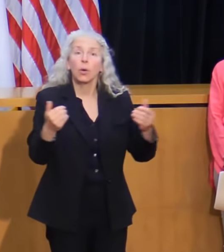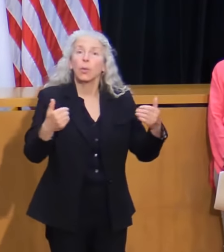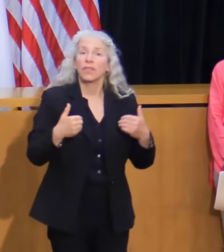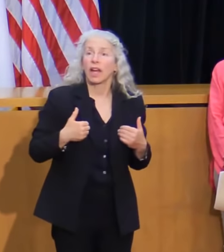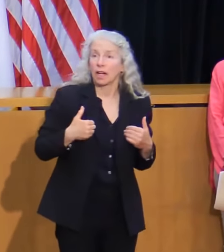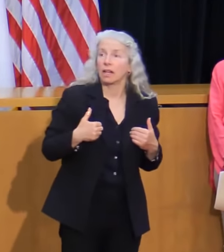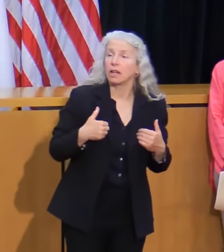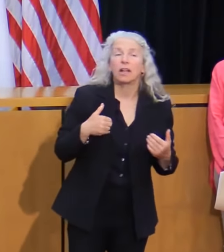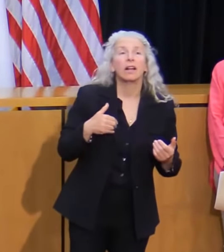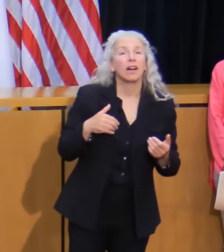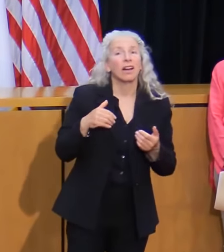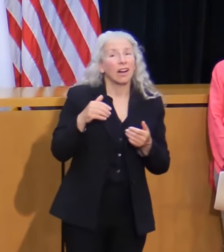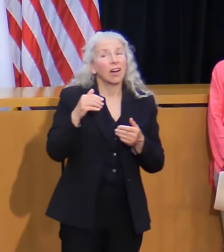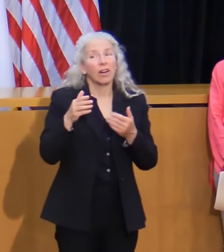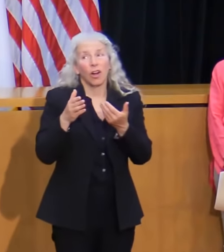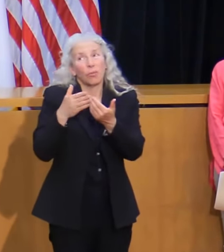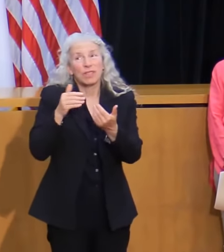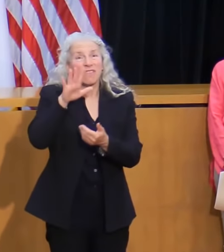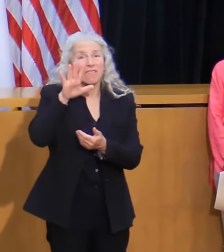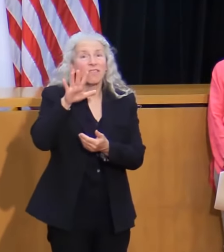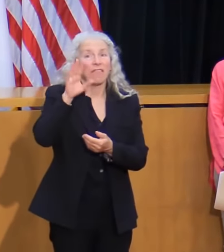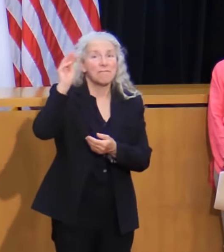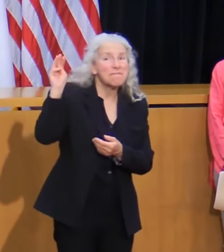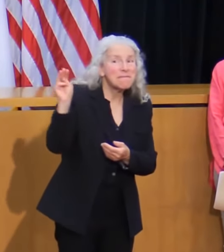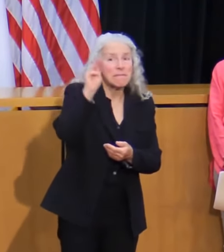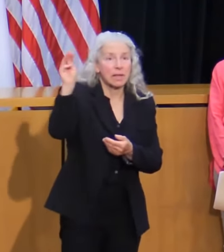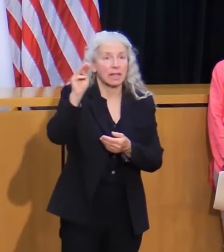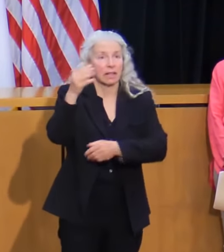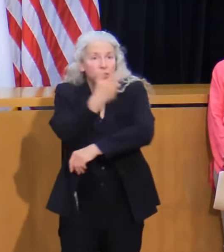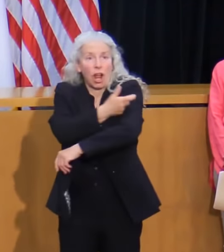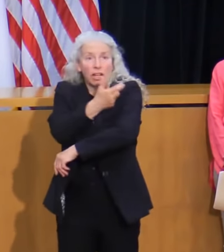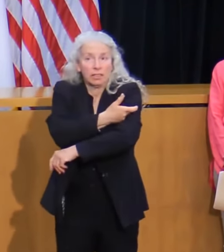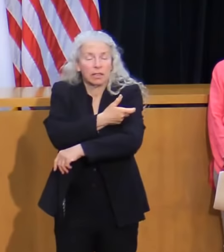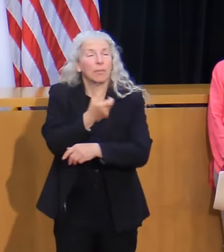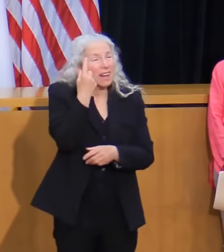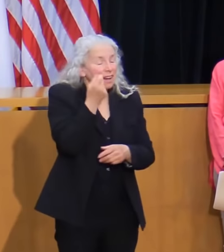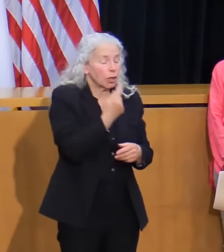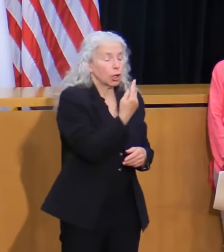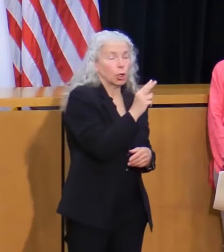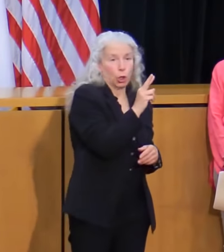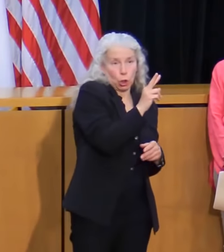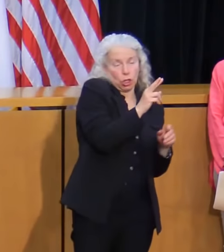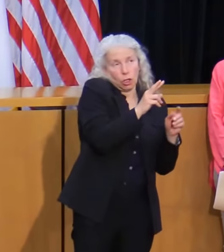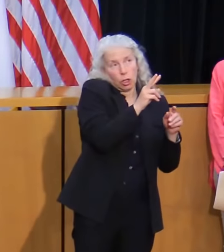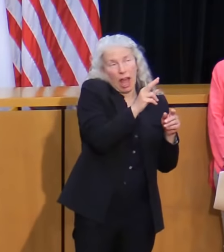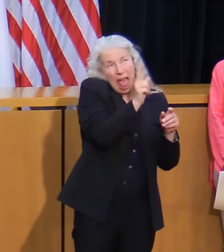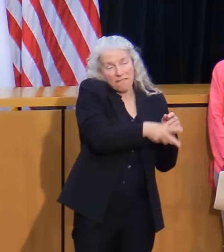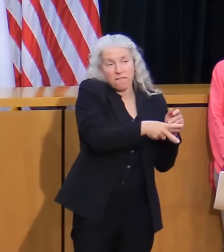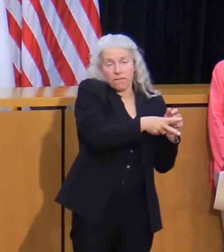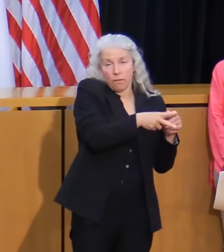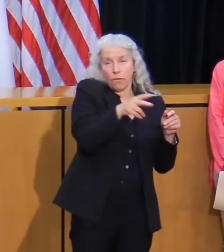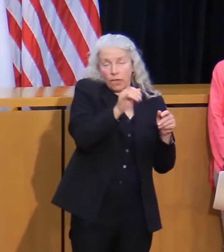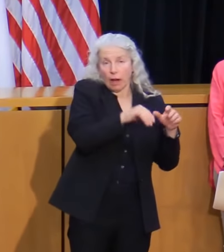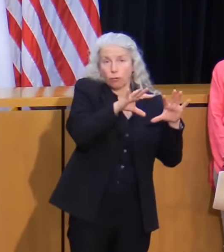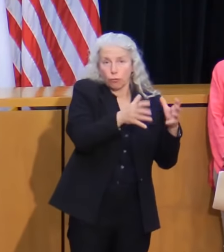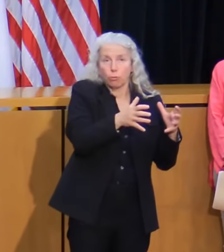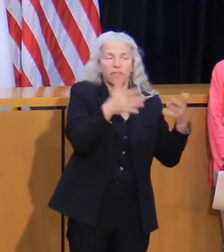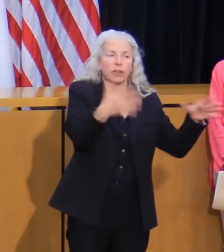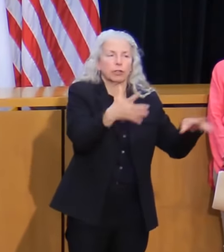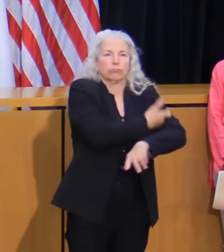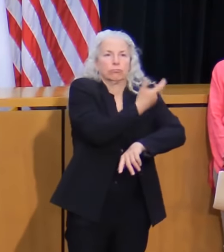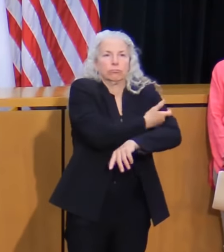Massachusetts, and just under 2.4 million people have been fully vaccinated. Massachusetts remains number one in the nation in